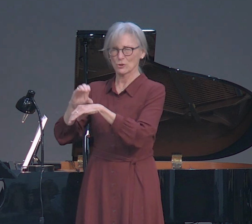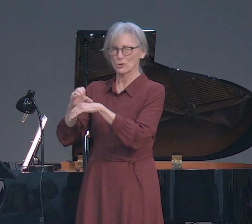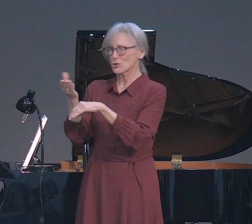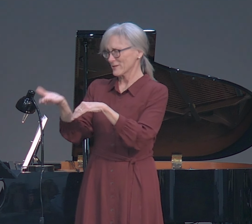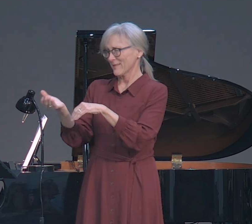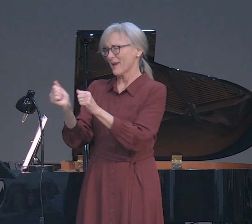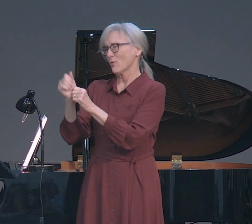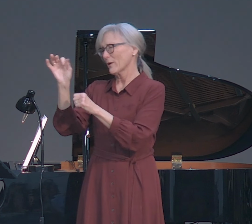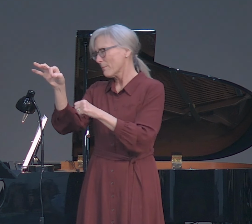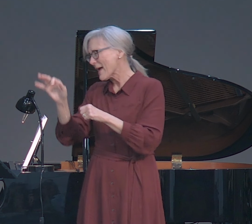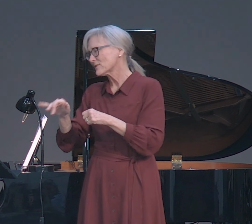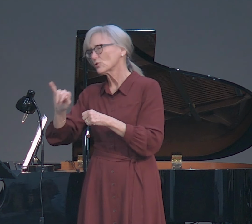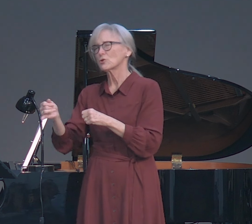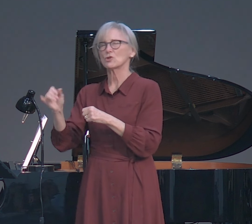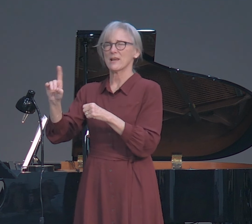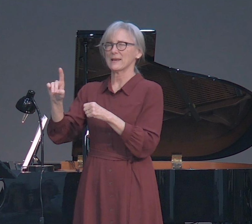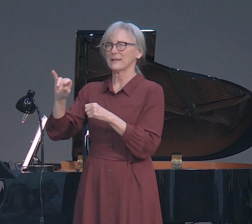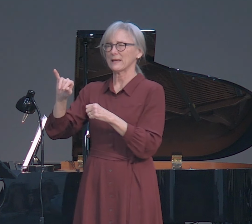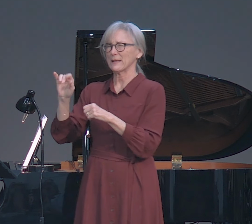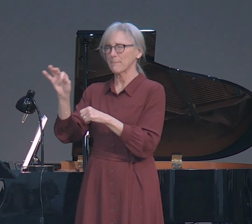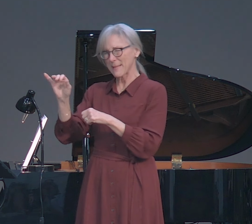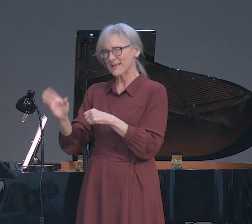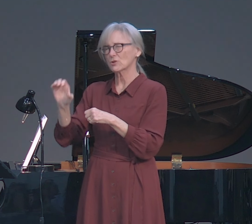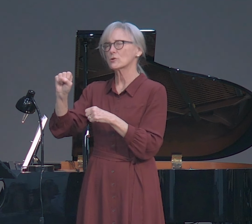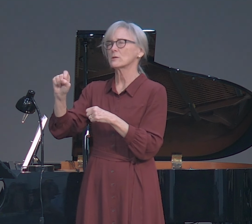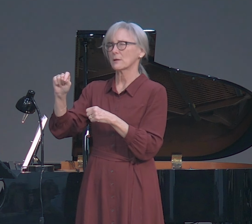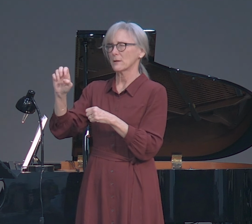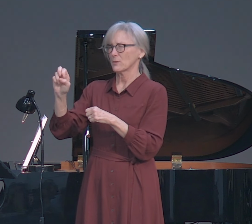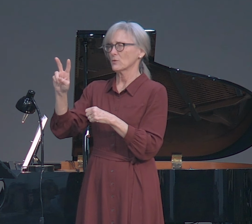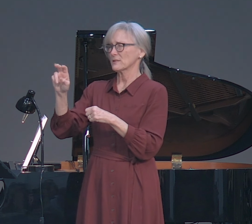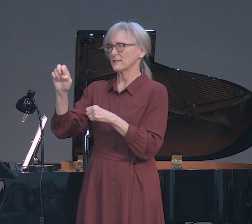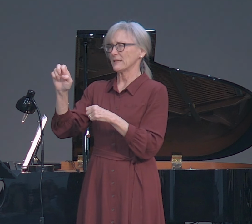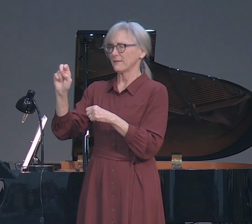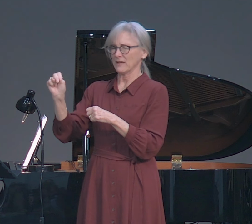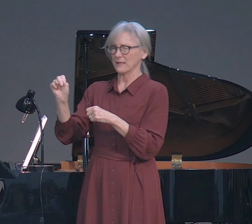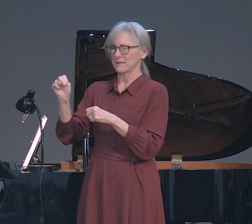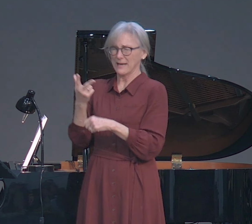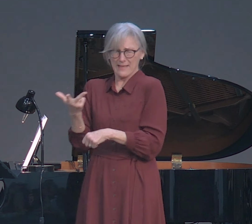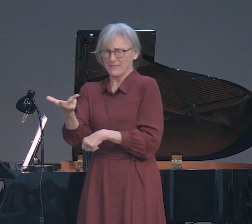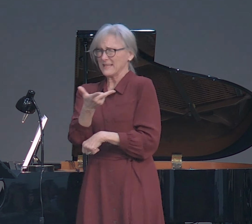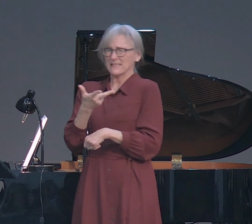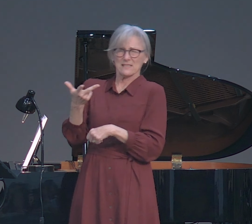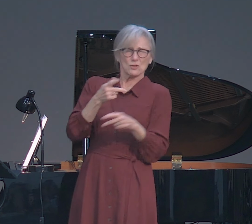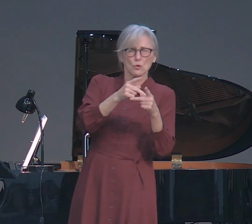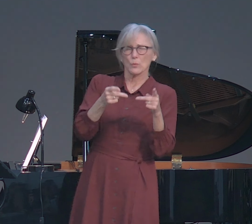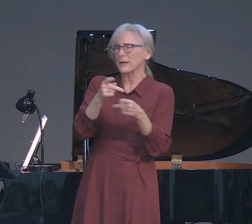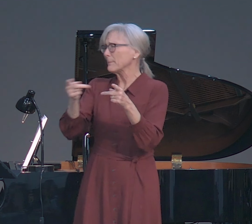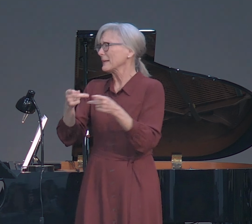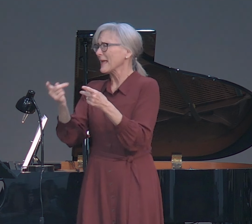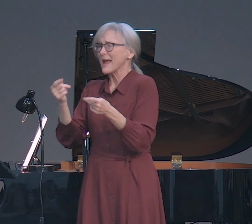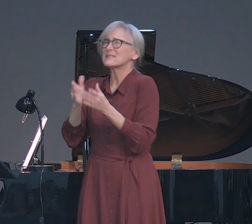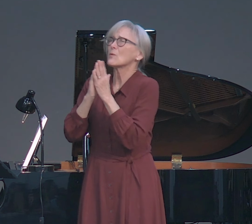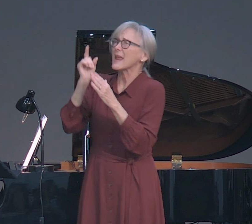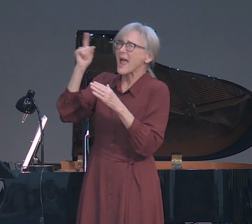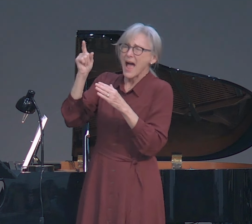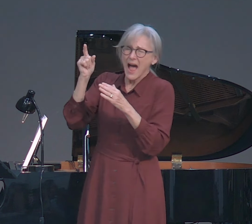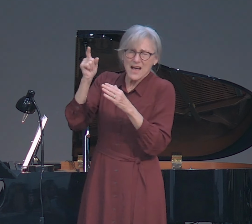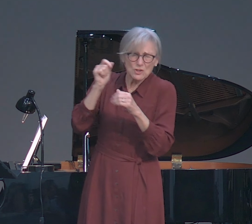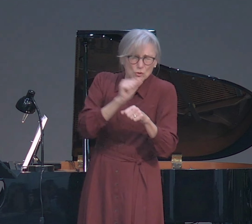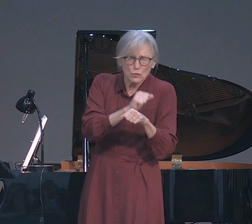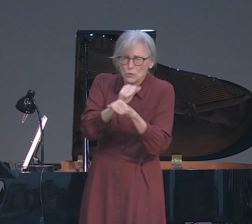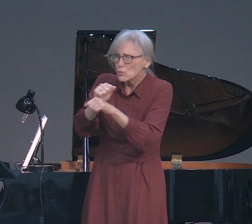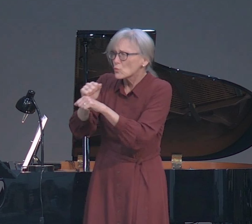with Pastor JD and Pastor Stephen. In each of these places, Lord, we ask that You would do the things that we've requested for our church